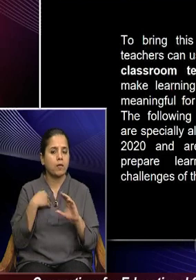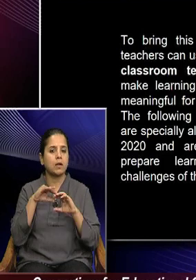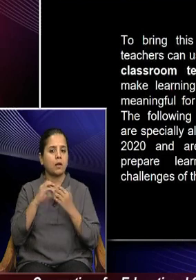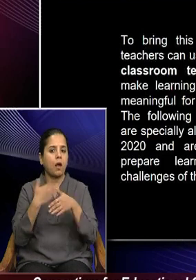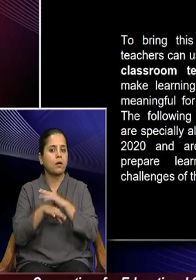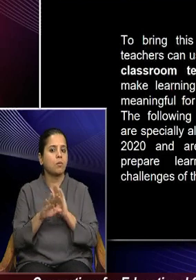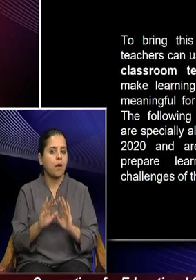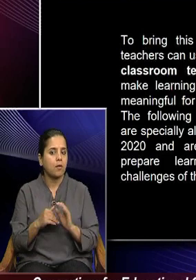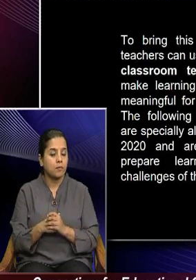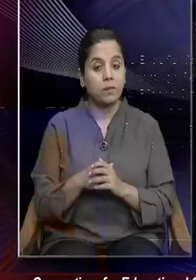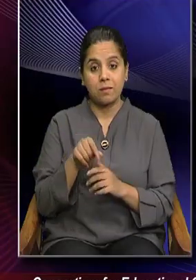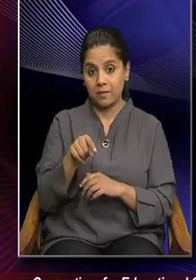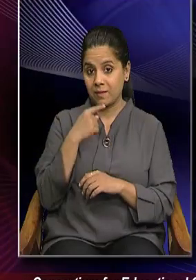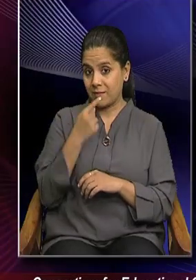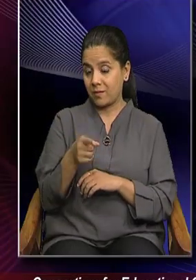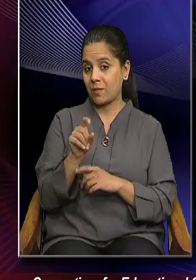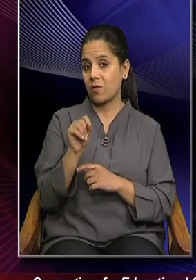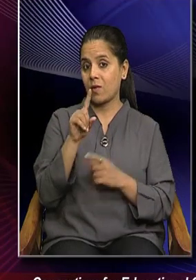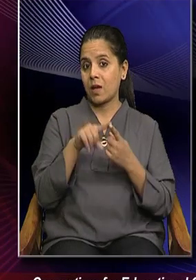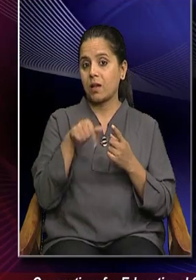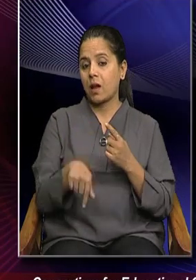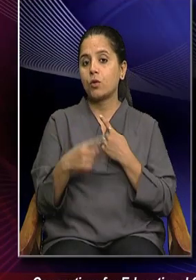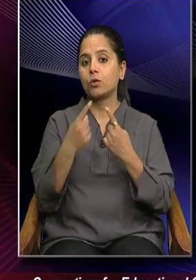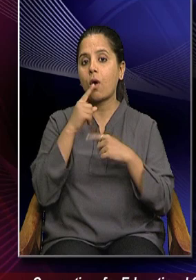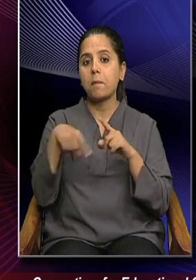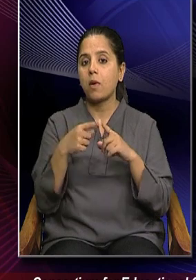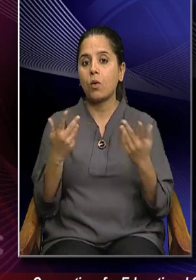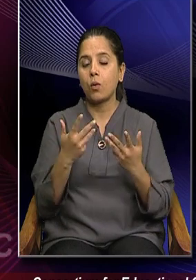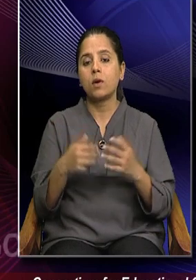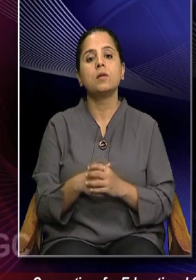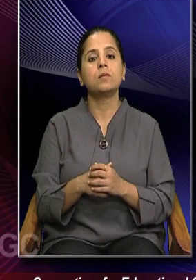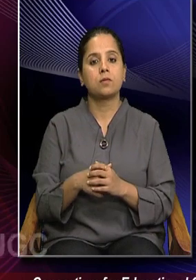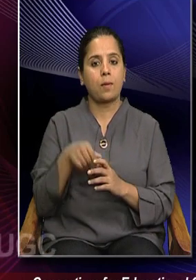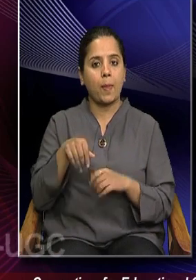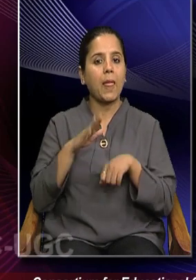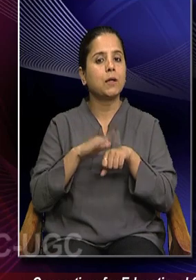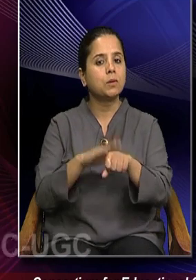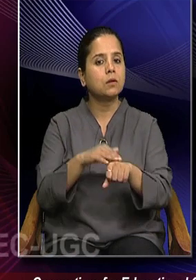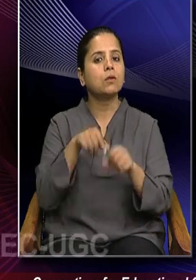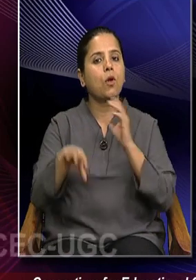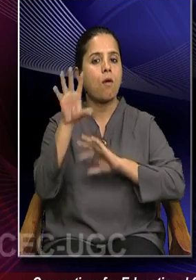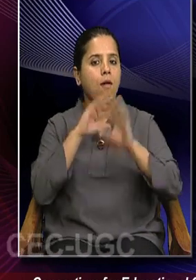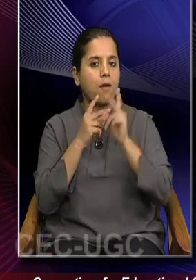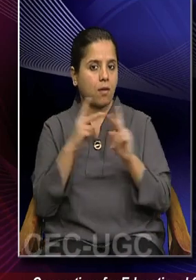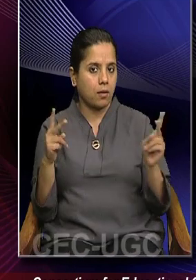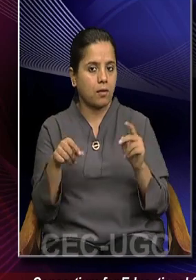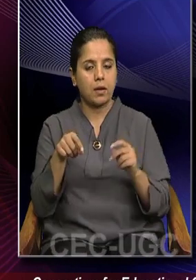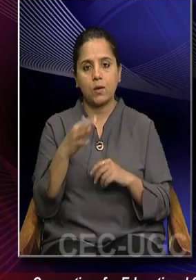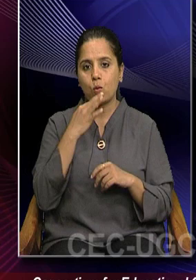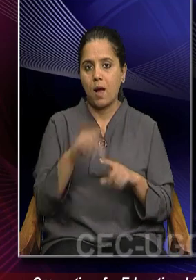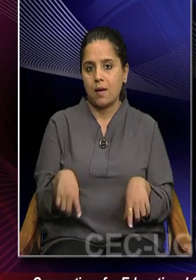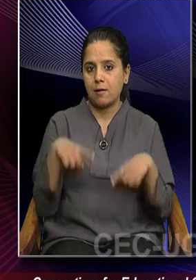classroom. So, the first we are going to talk about is the experiential learning through real